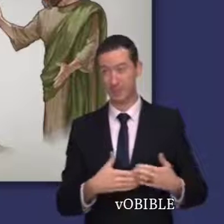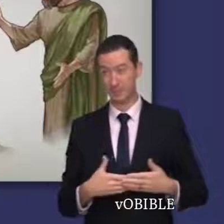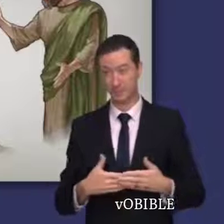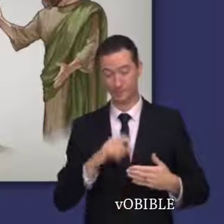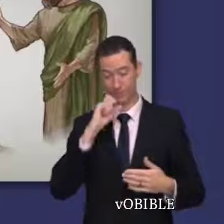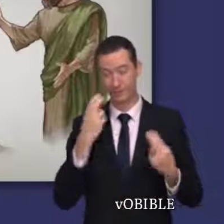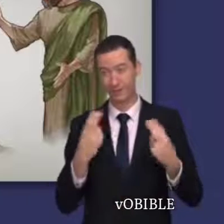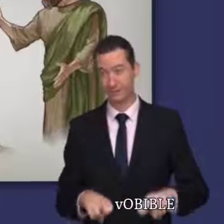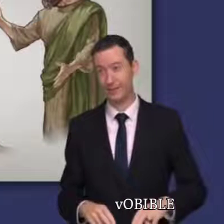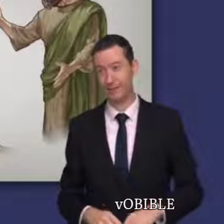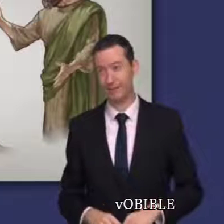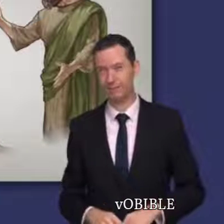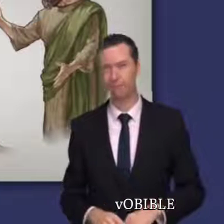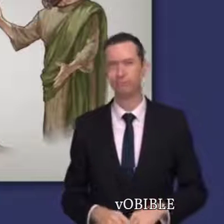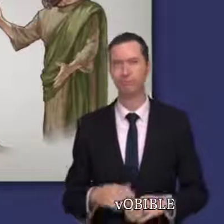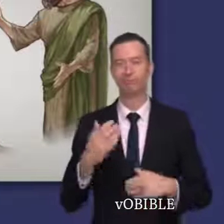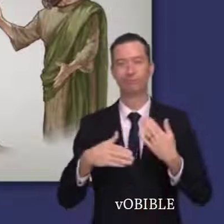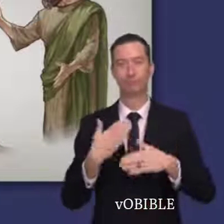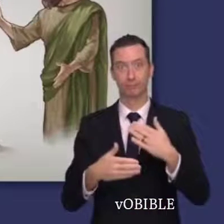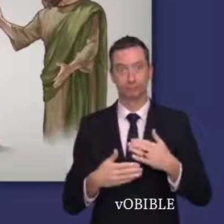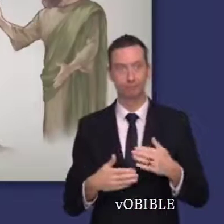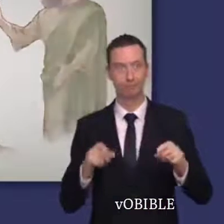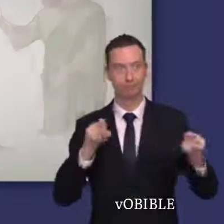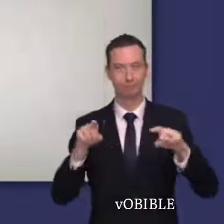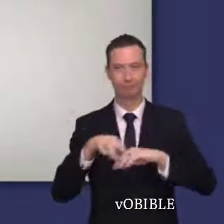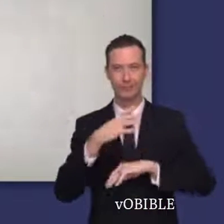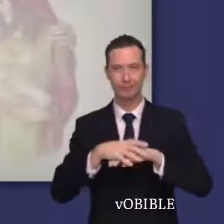house, and that Bathsheba's newborn son will die.